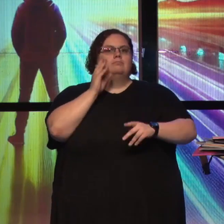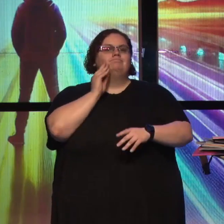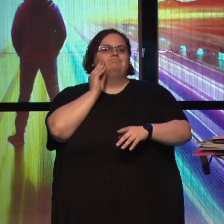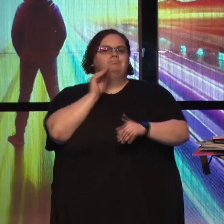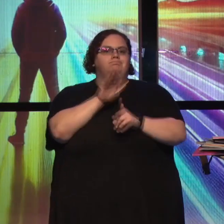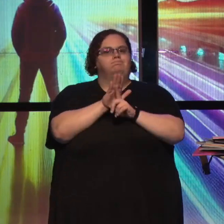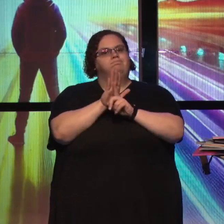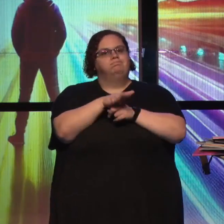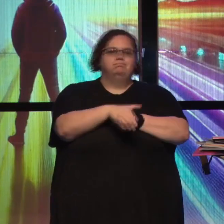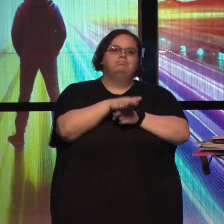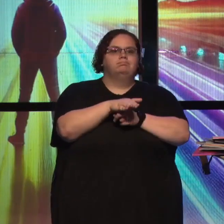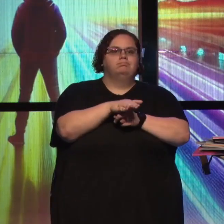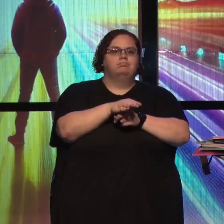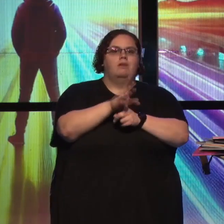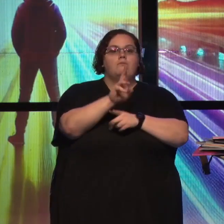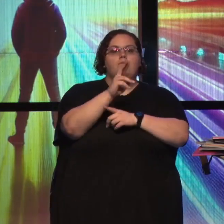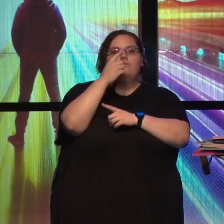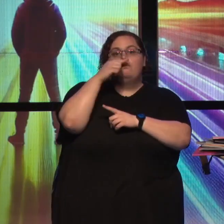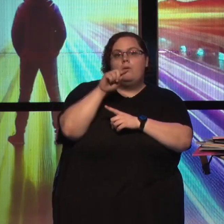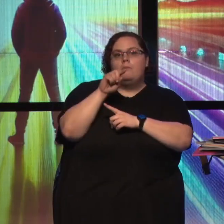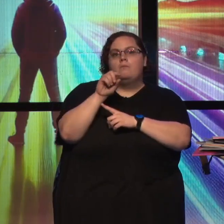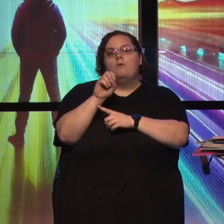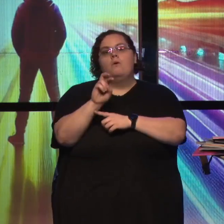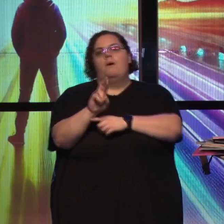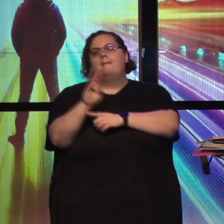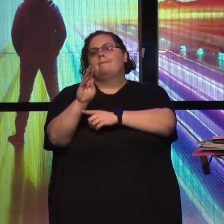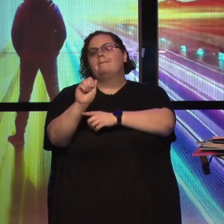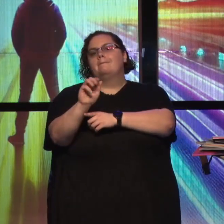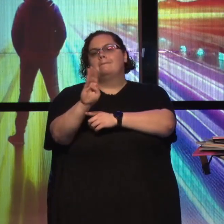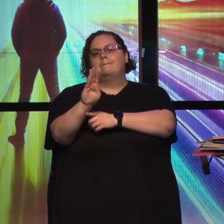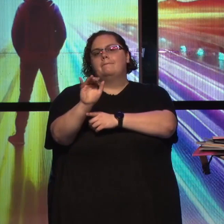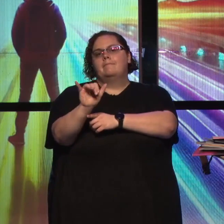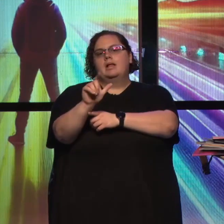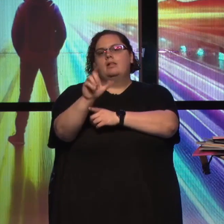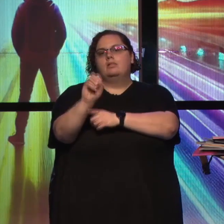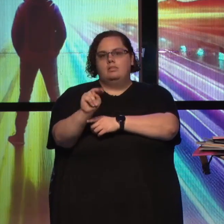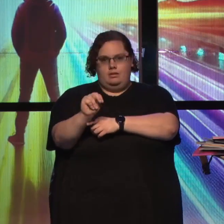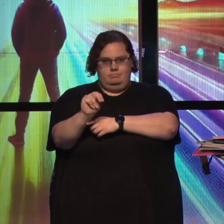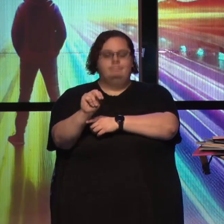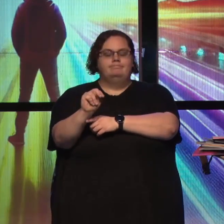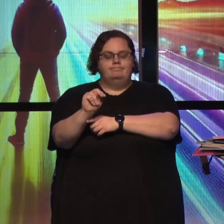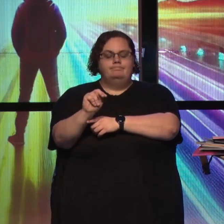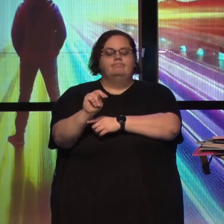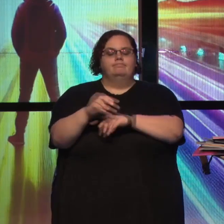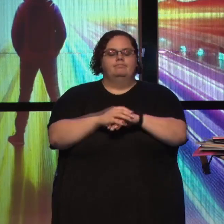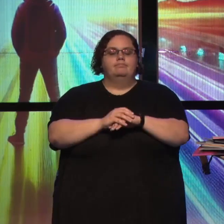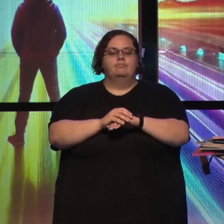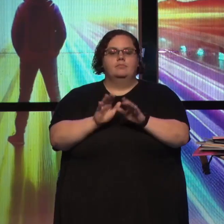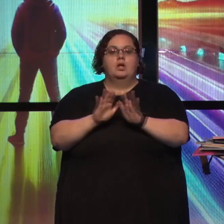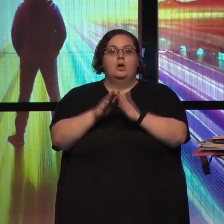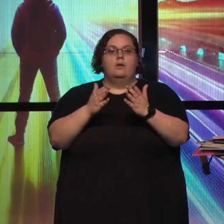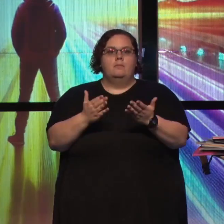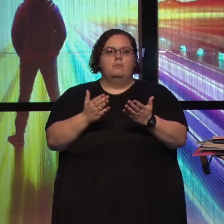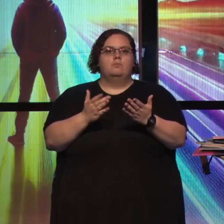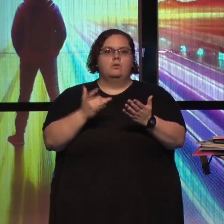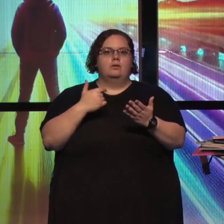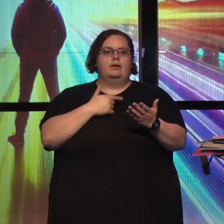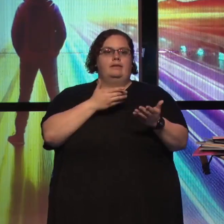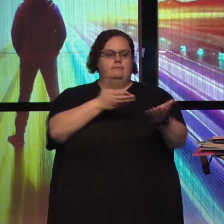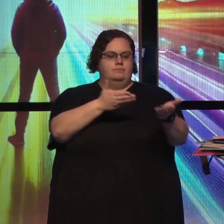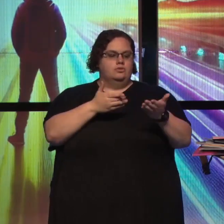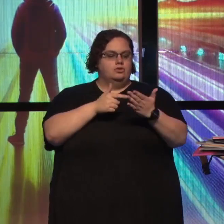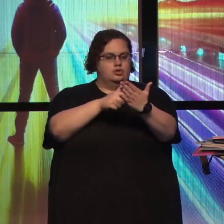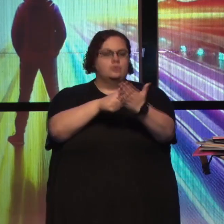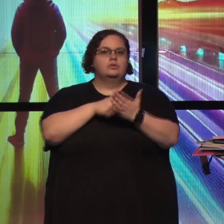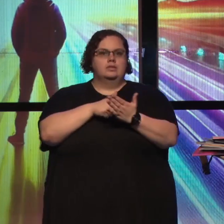Rome, aka Babylon, right? And the book gives us the forces that Team Lamb are up against.